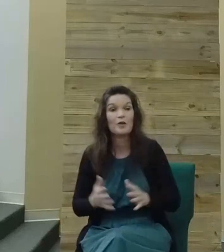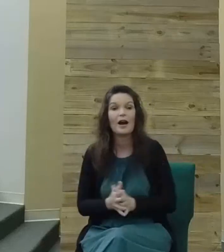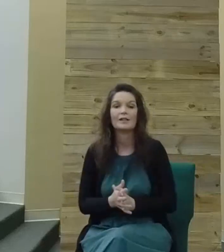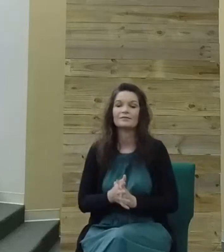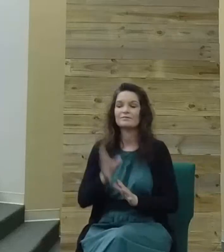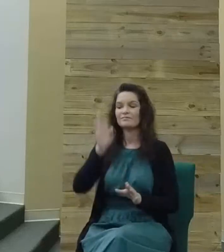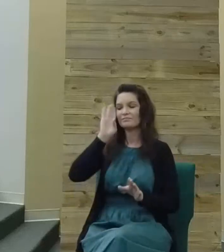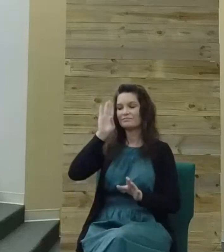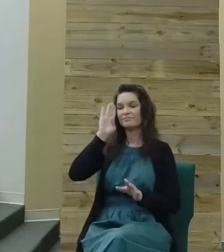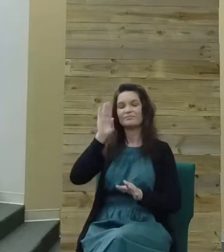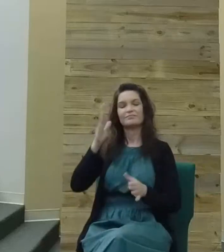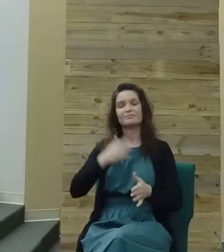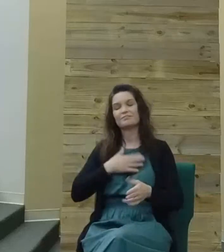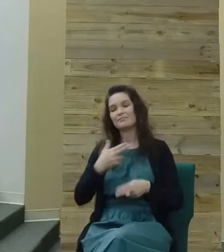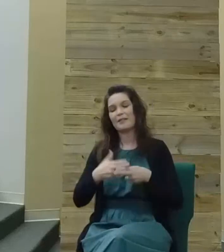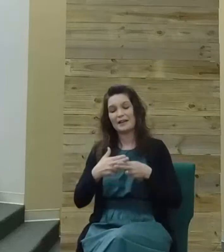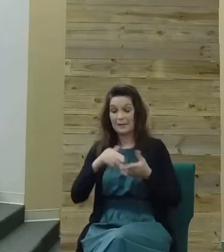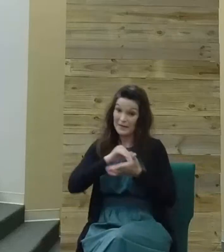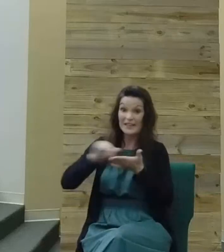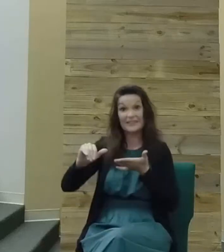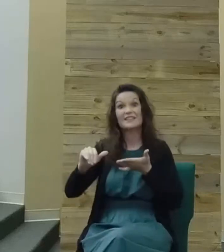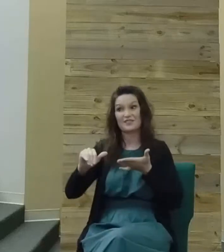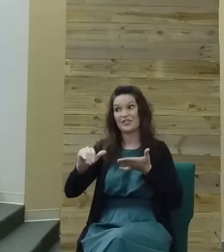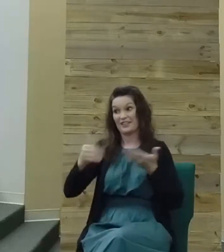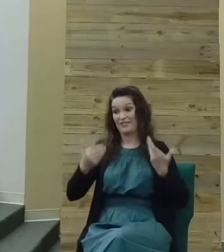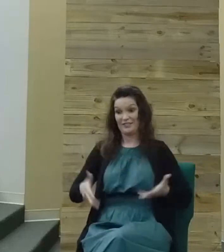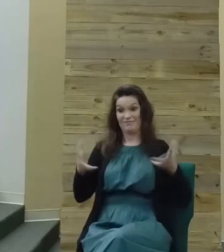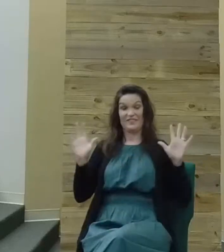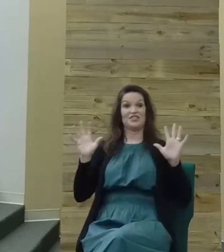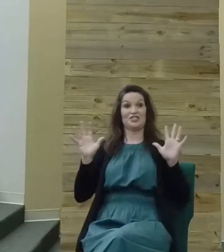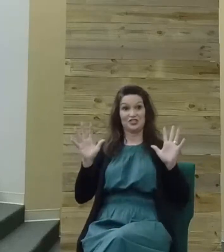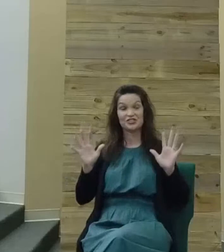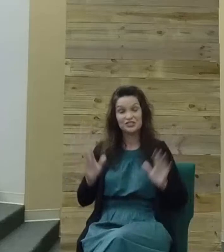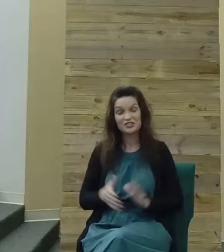like, "Hello, my name is forgiven.